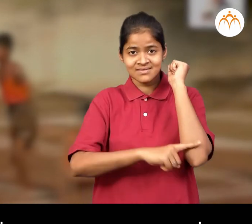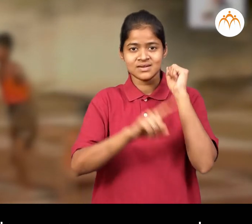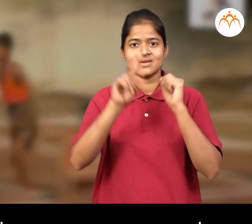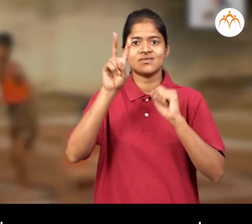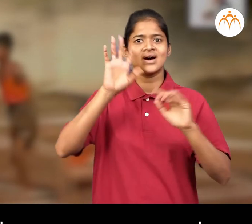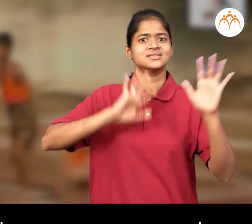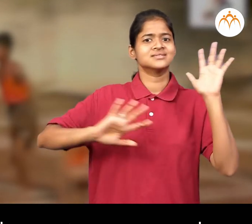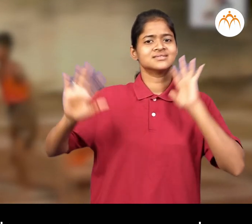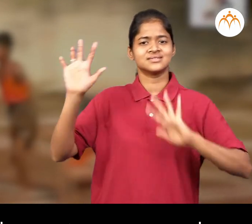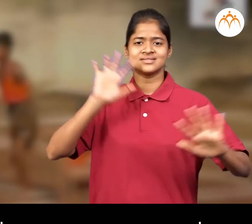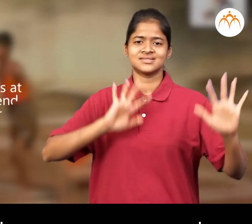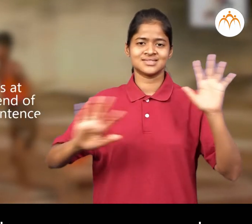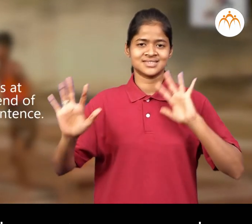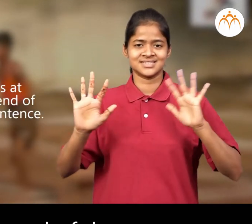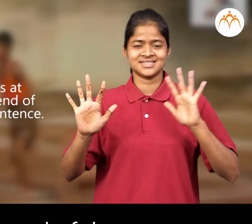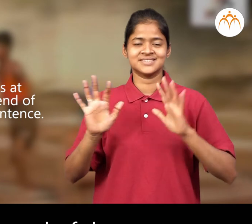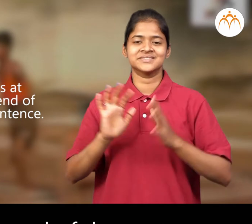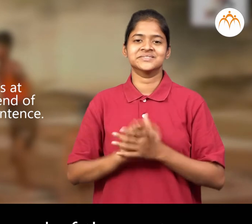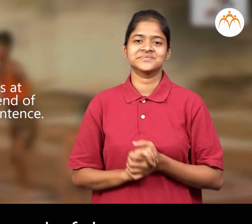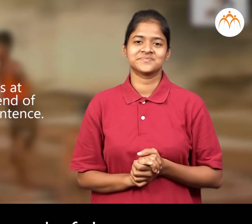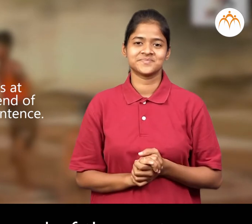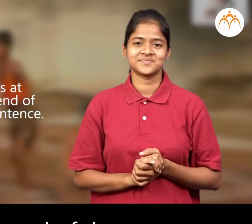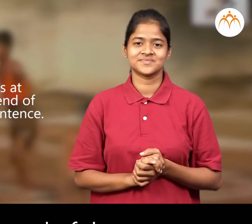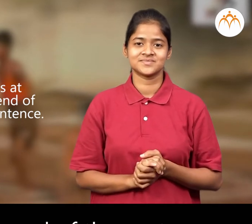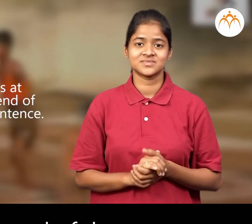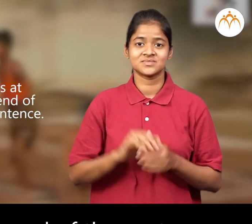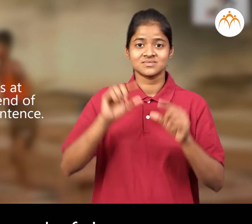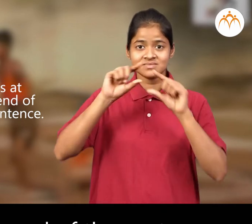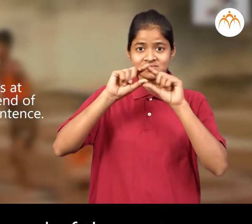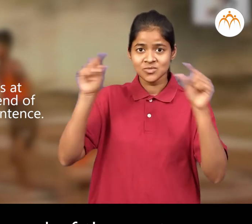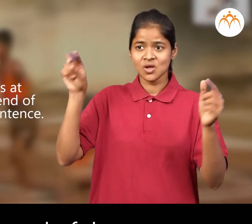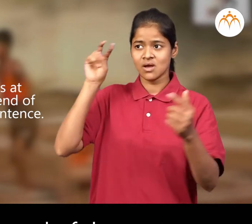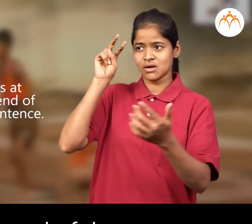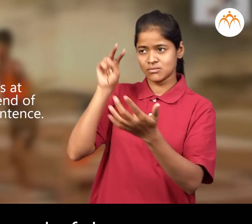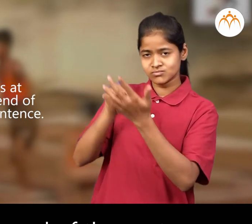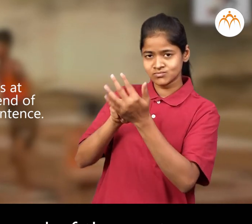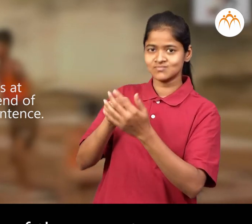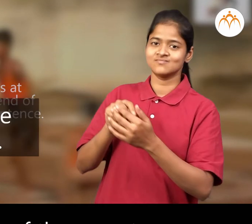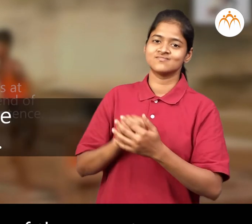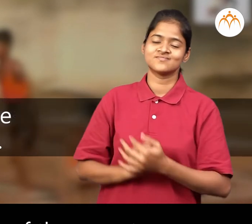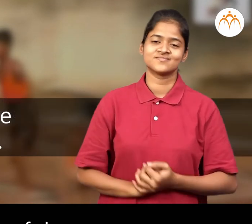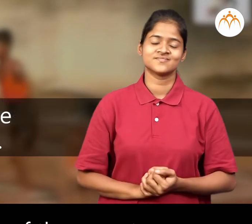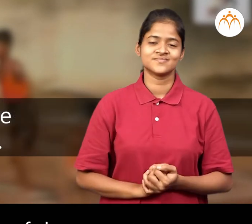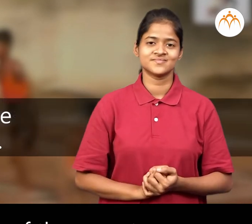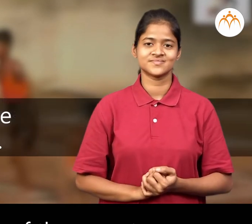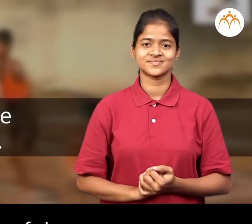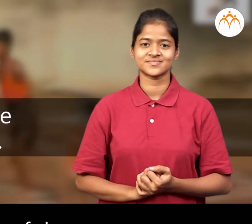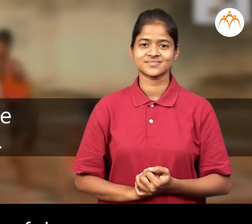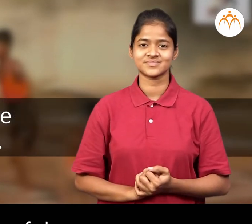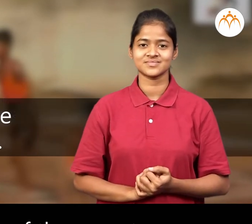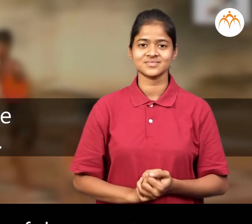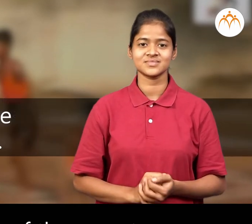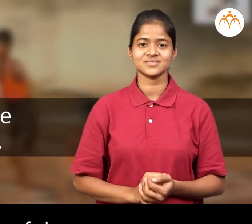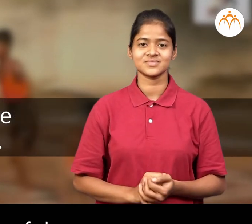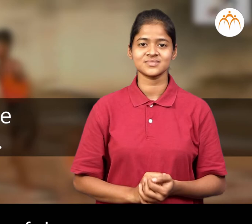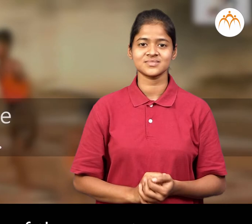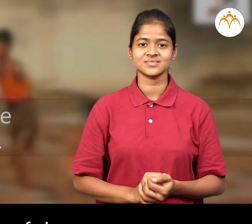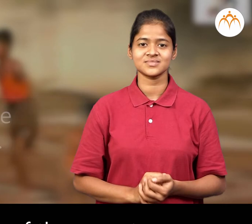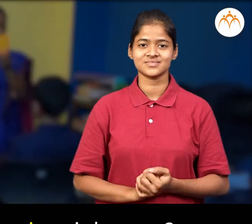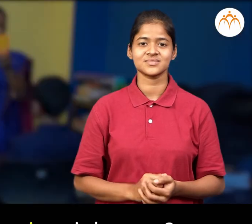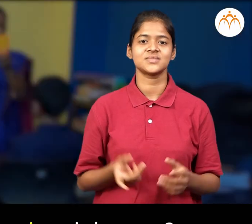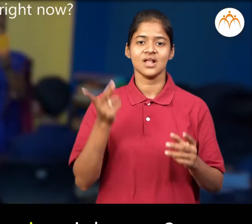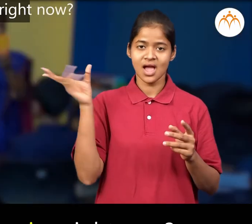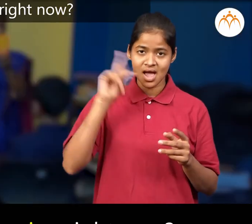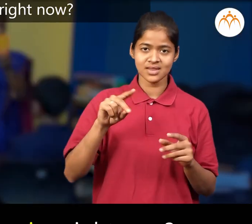meaning of the sentence properly. The verb is at the end of the sentence. Let us complete some of these sentences